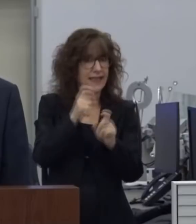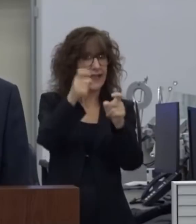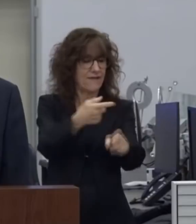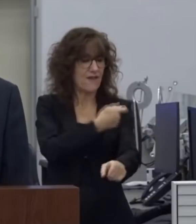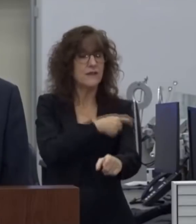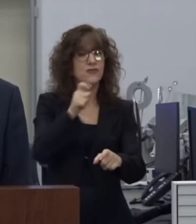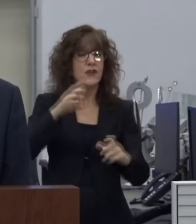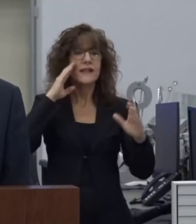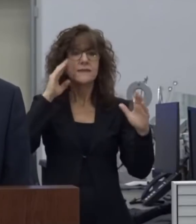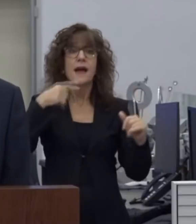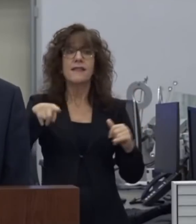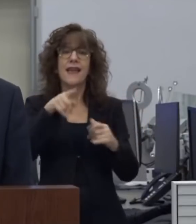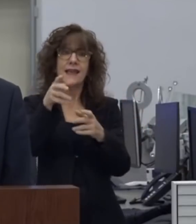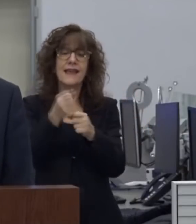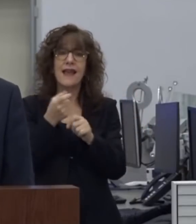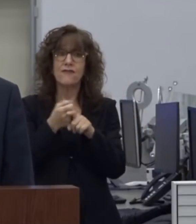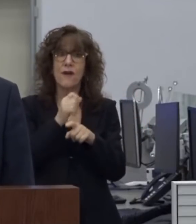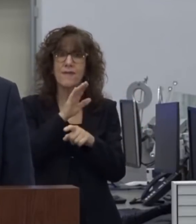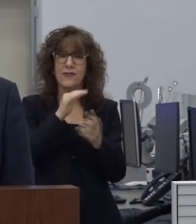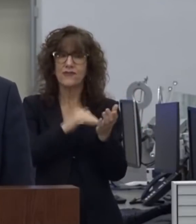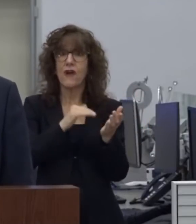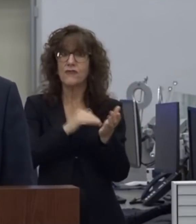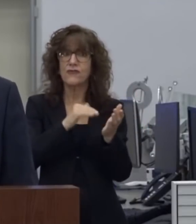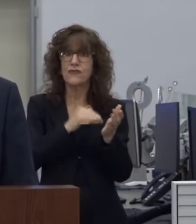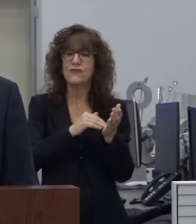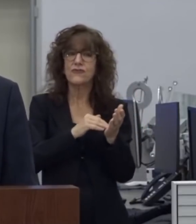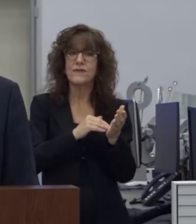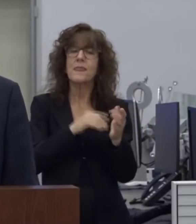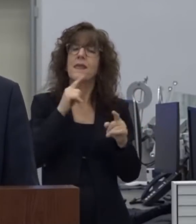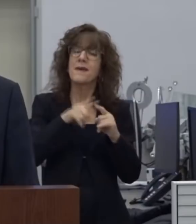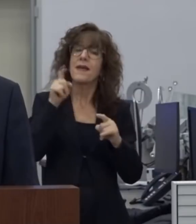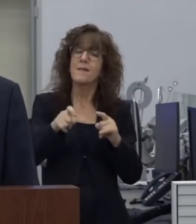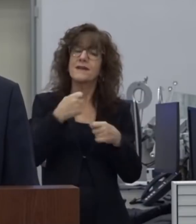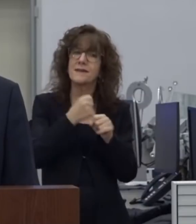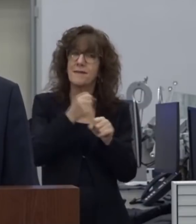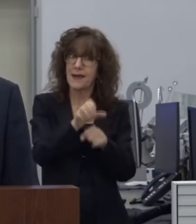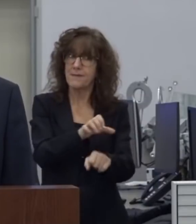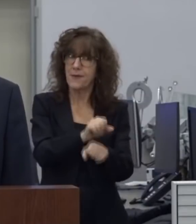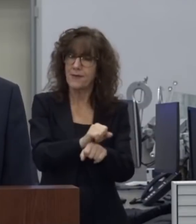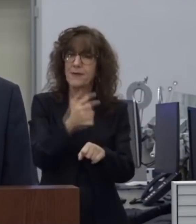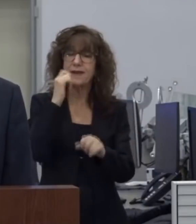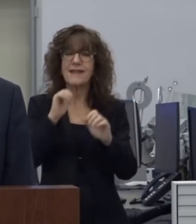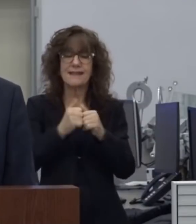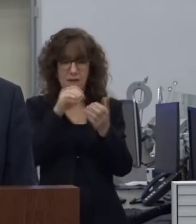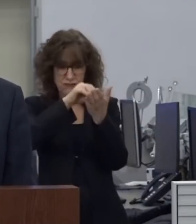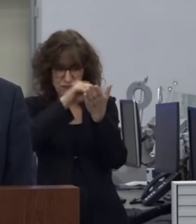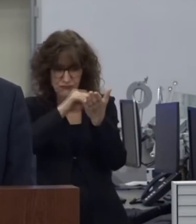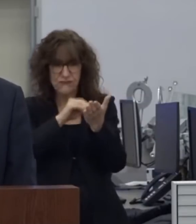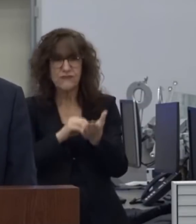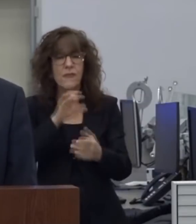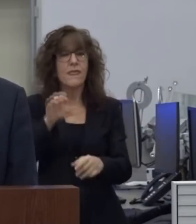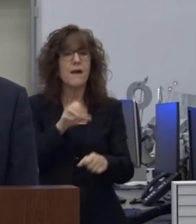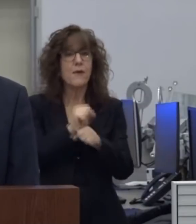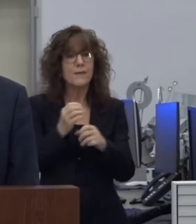they should expect that they can get it from their doctors. Their doctors should make them, but they have to do it through appointment because that's how we keep track of it. The appointments